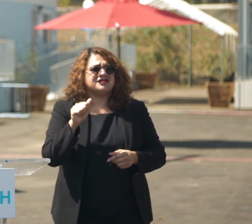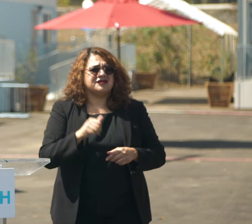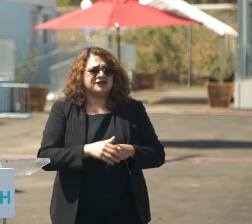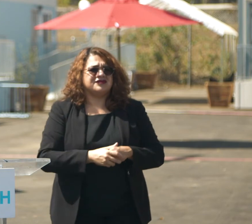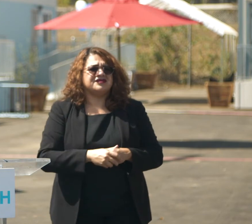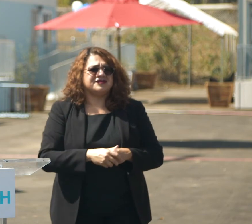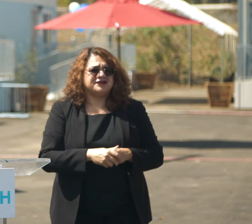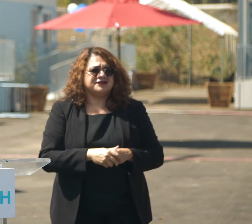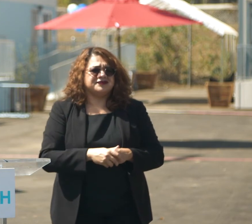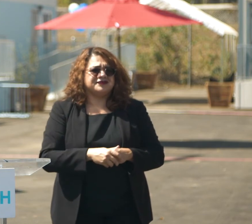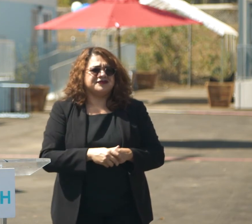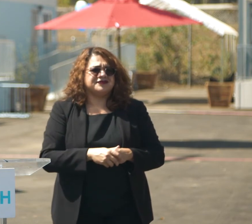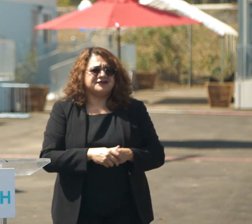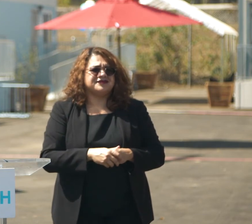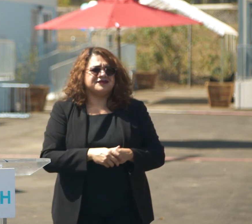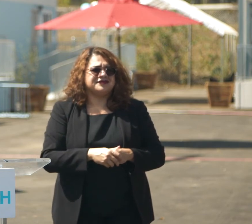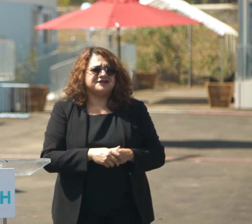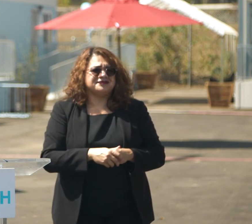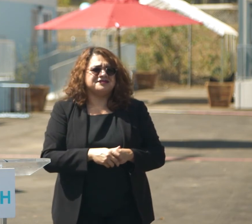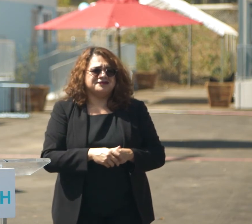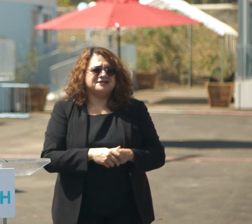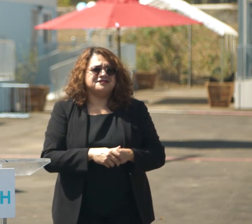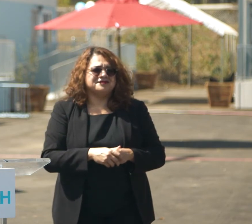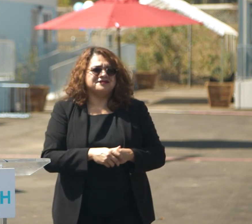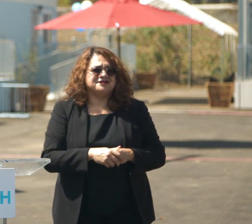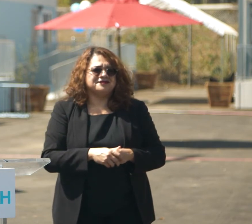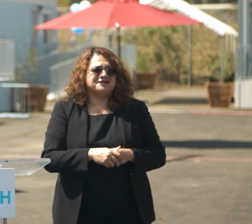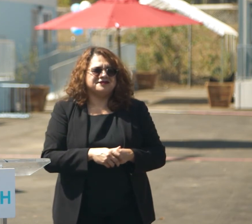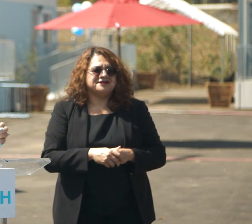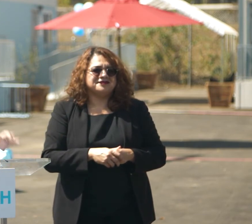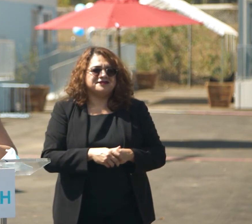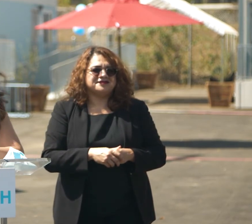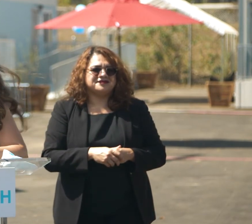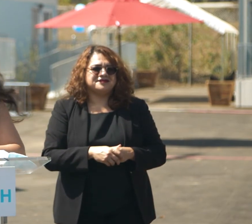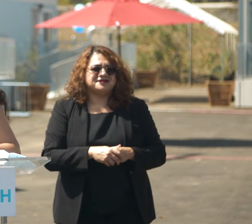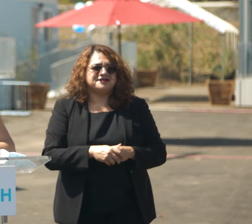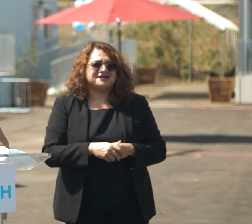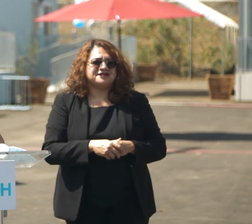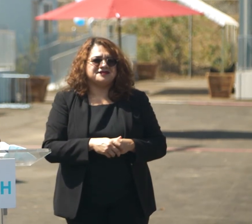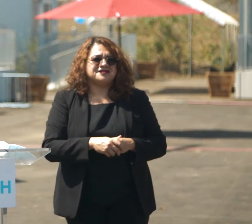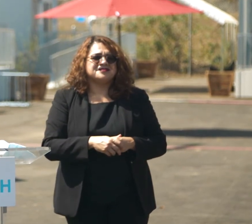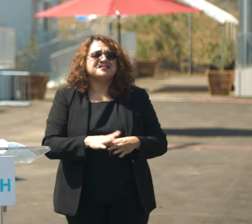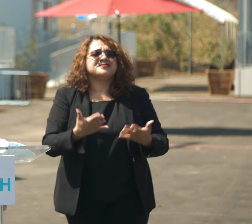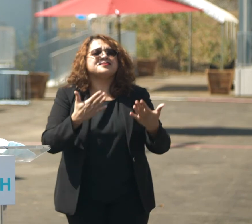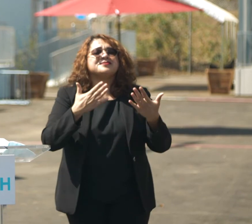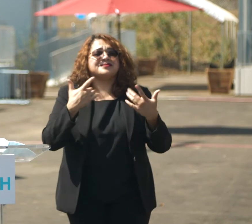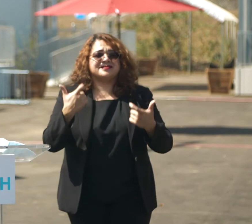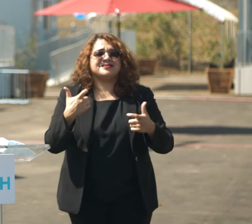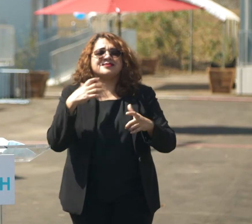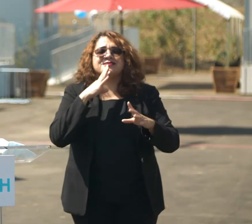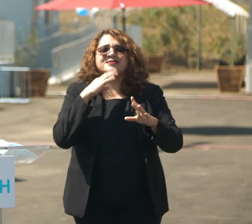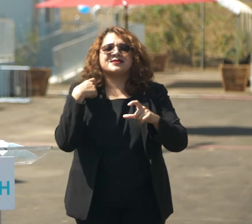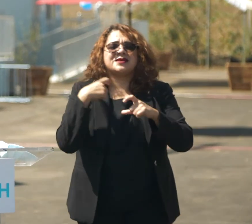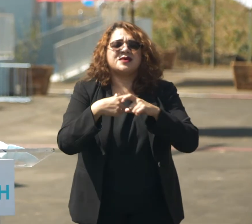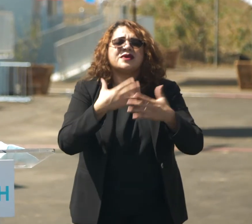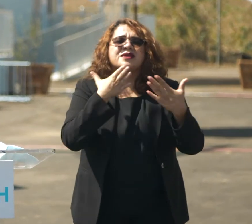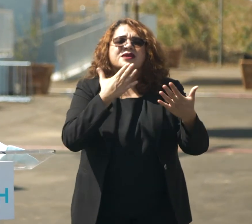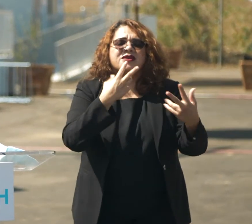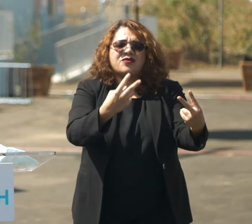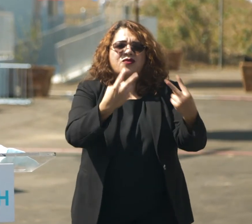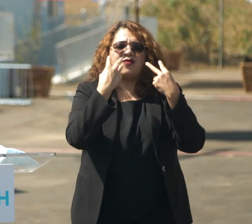Thank you. Muy buenas tardes y gracias por